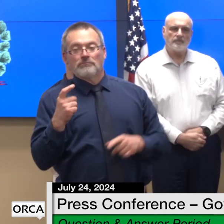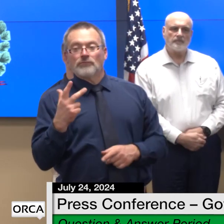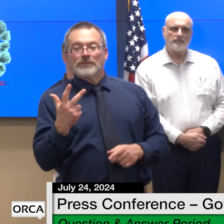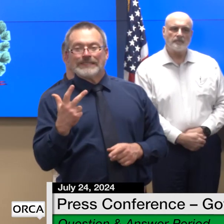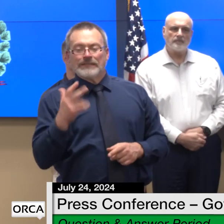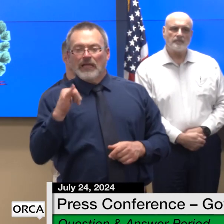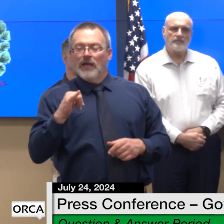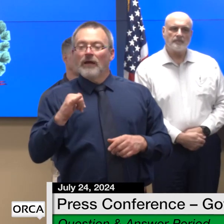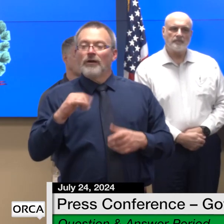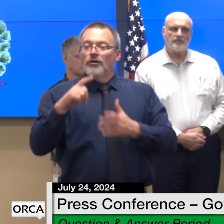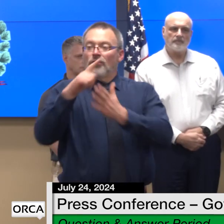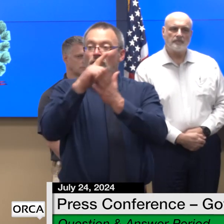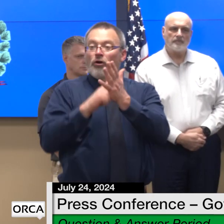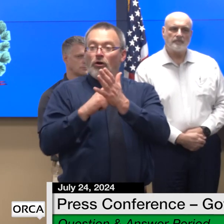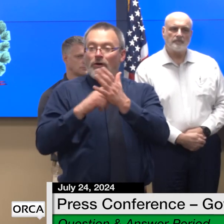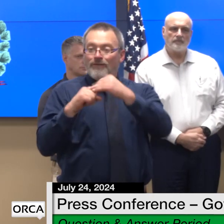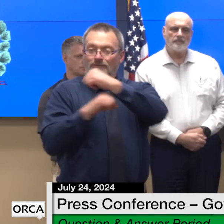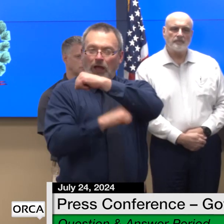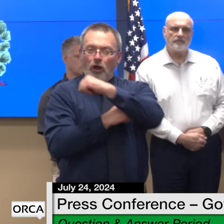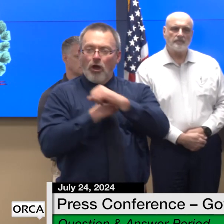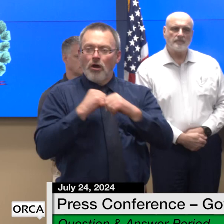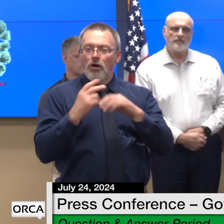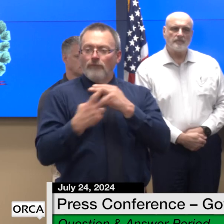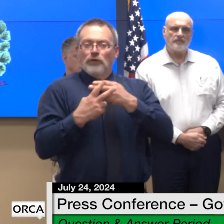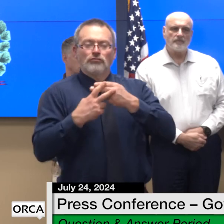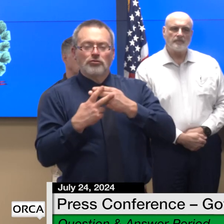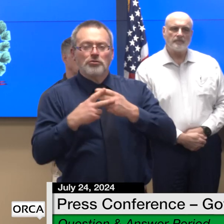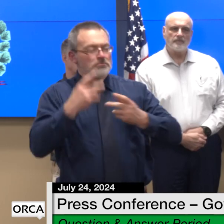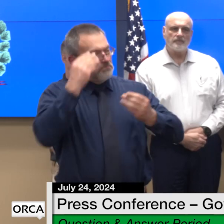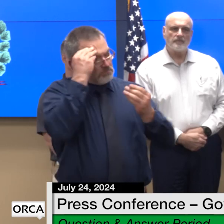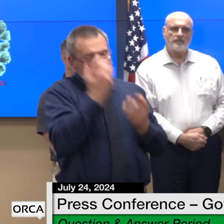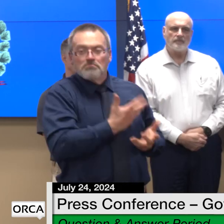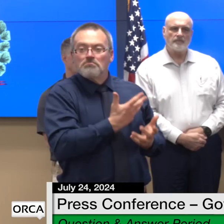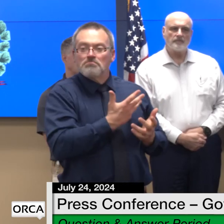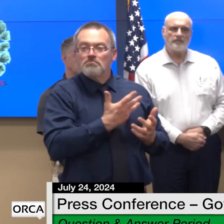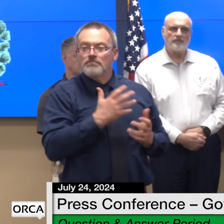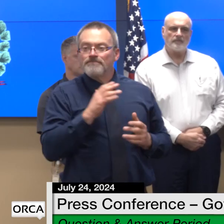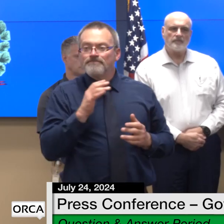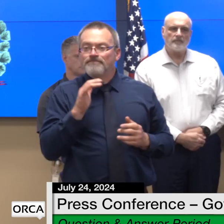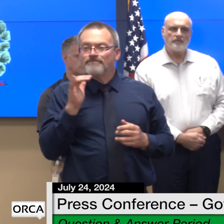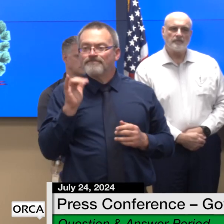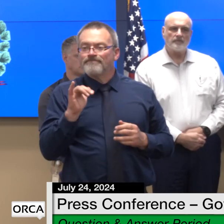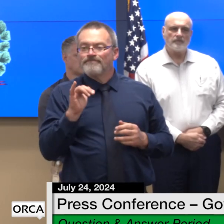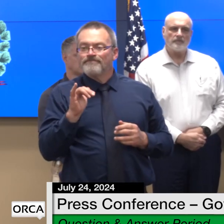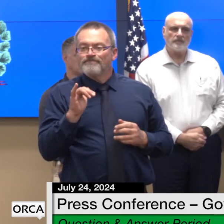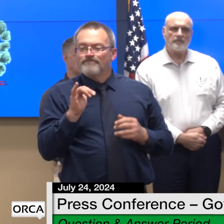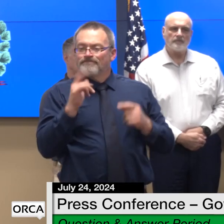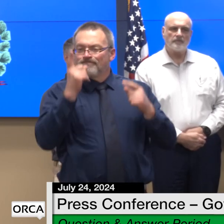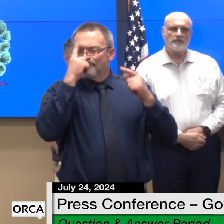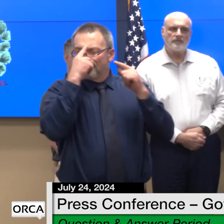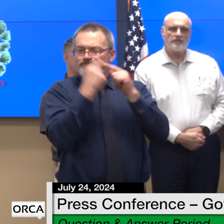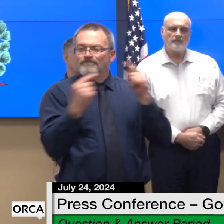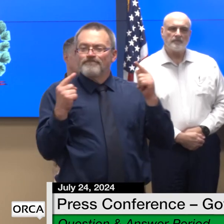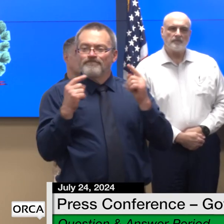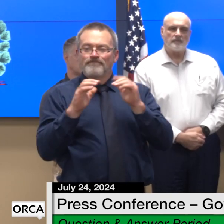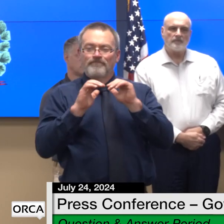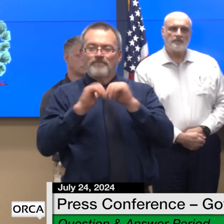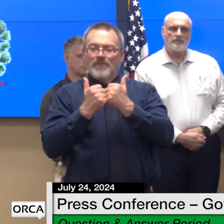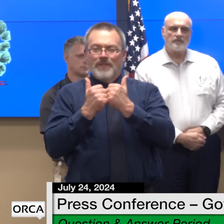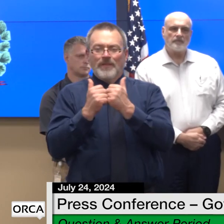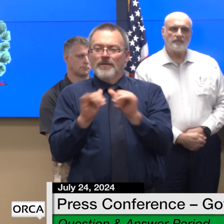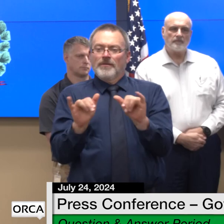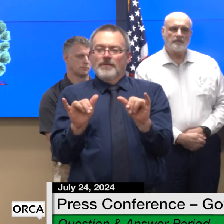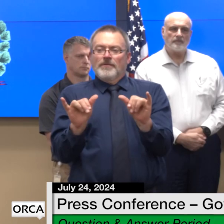lawsuit coming, essentially a disagreement over how we're measuring our carbon